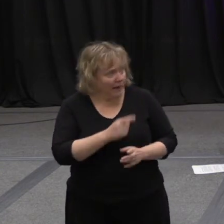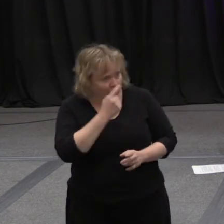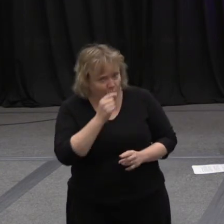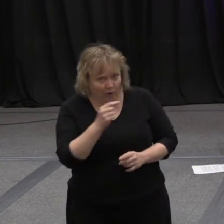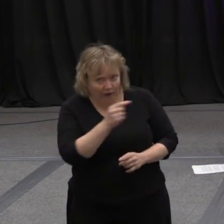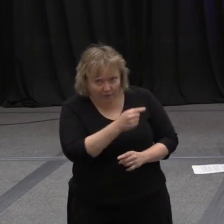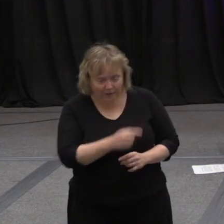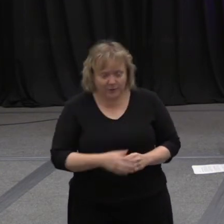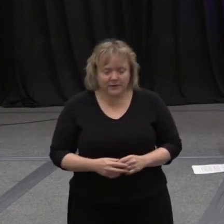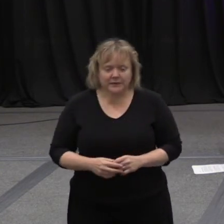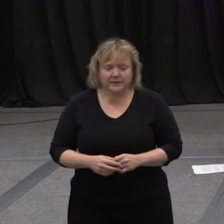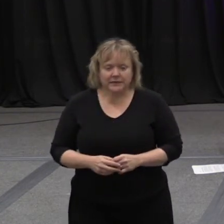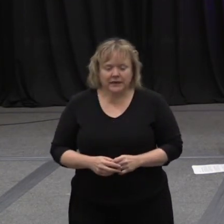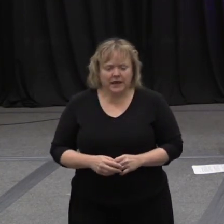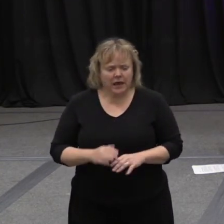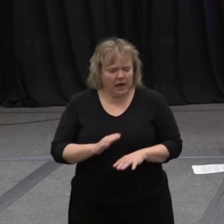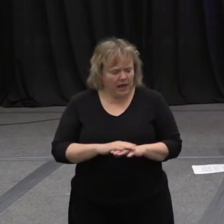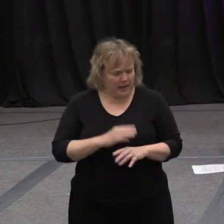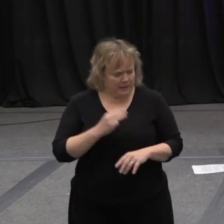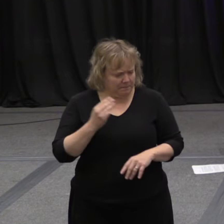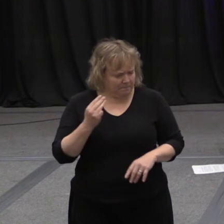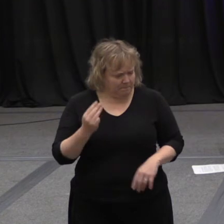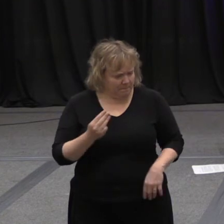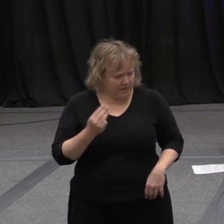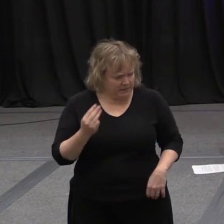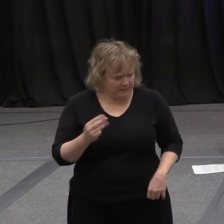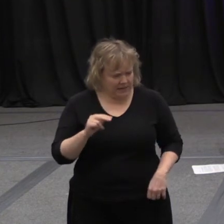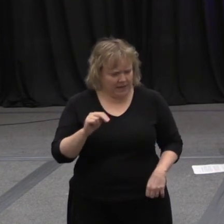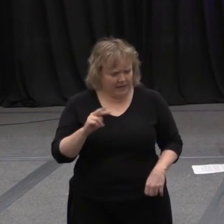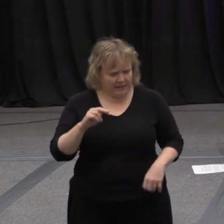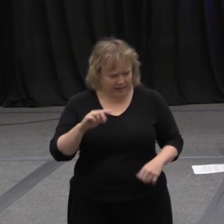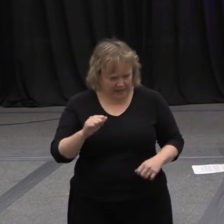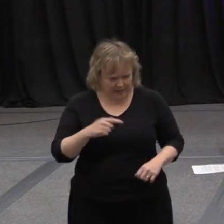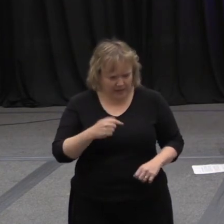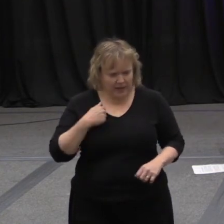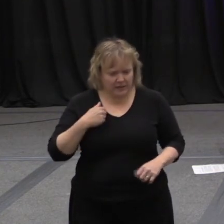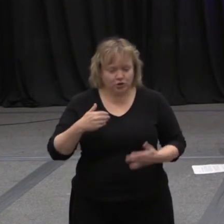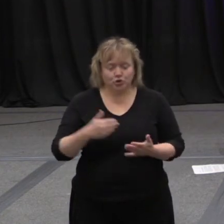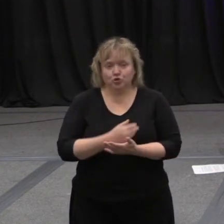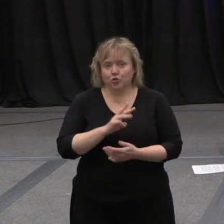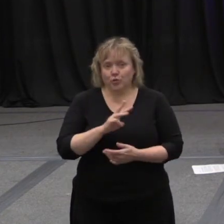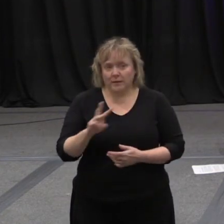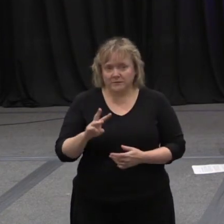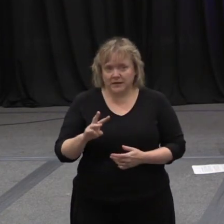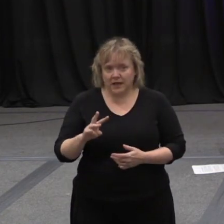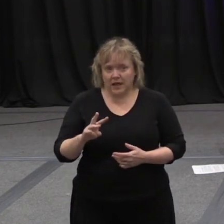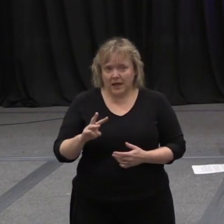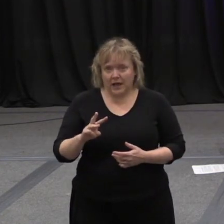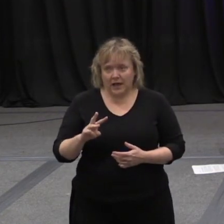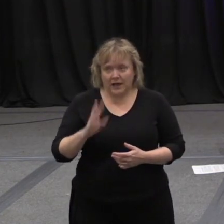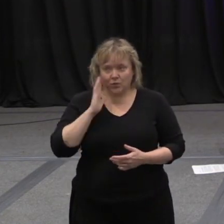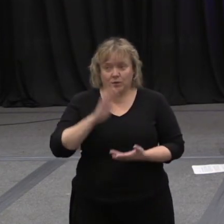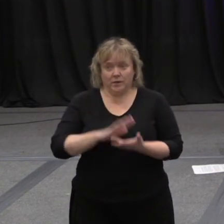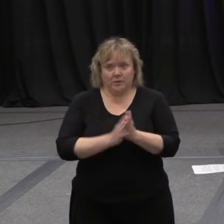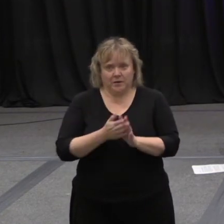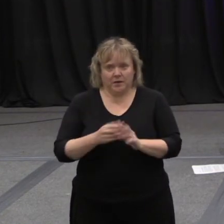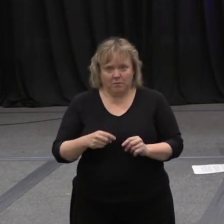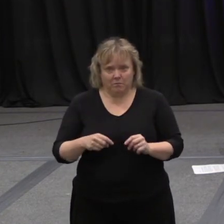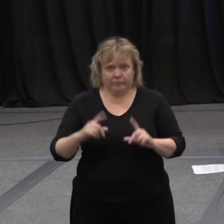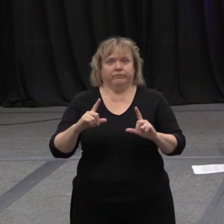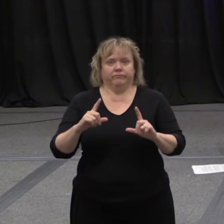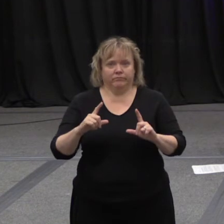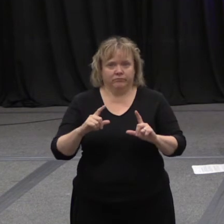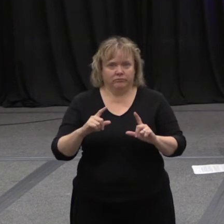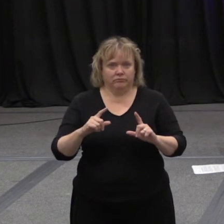And Monday, Nina has a new website that's going live.